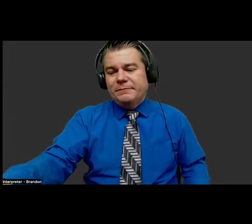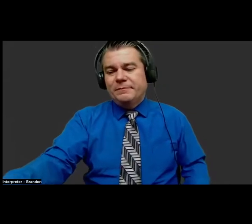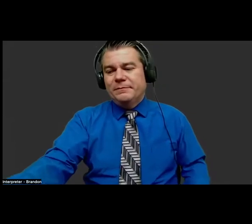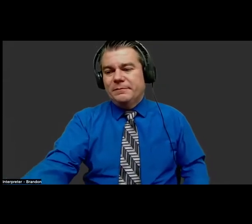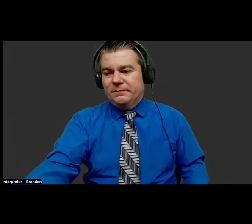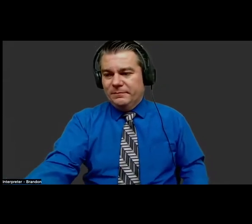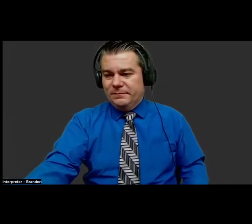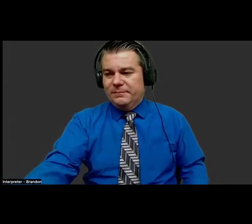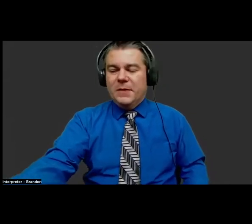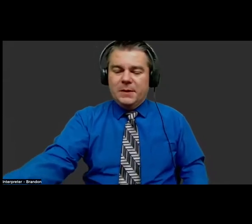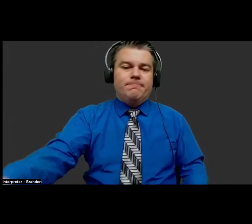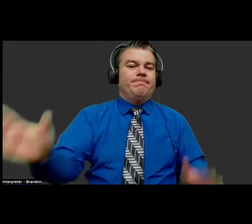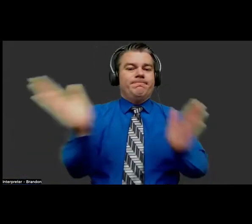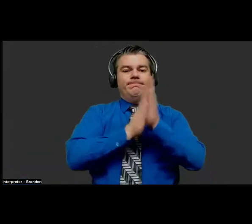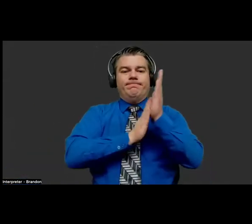Okay, here we go.